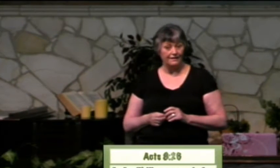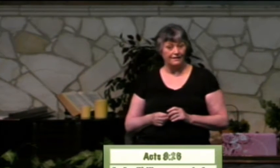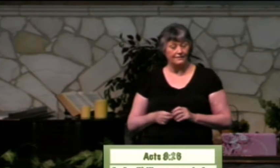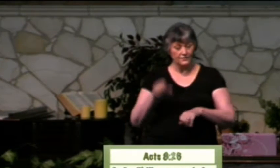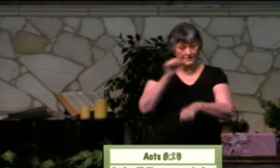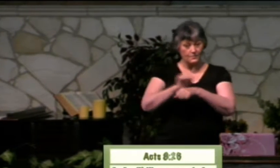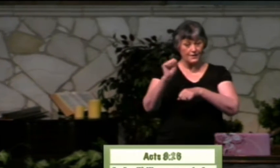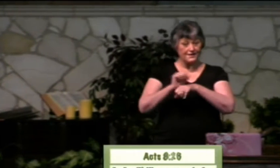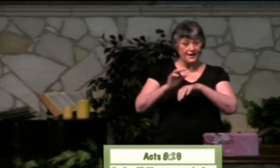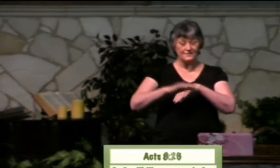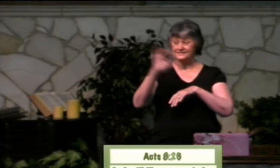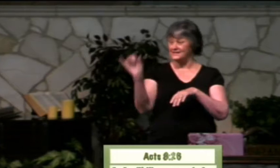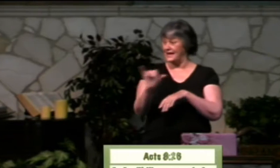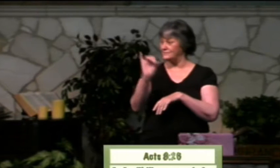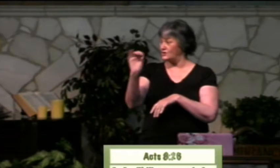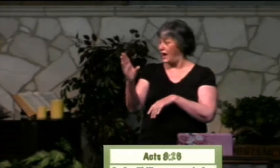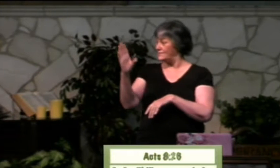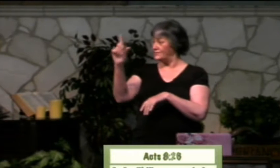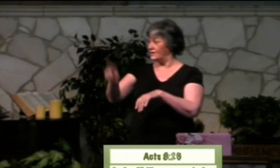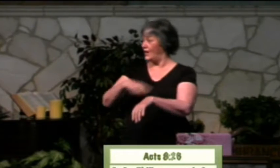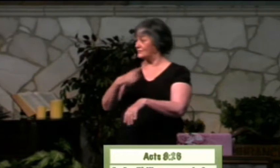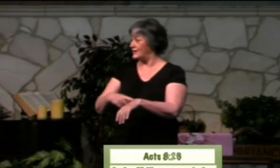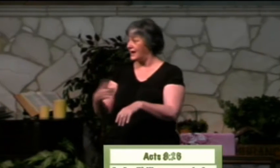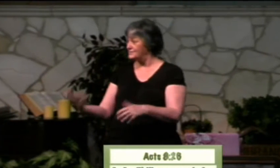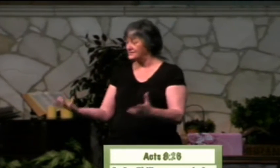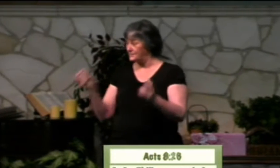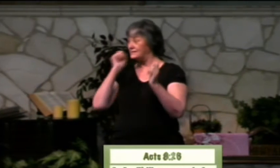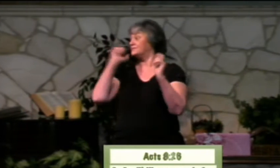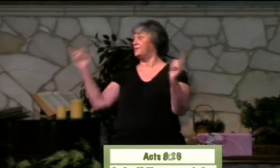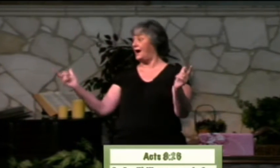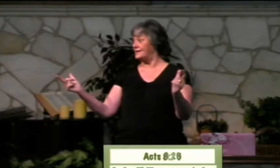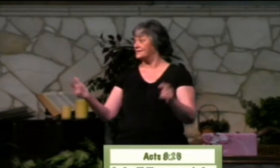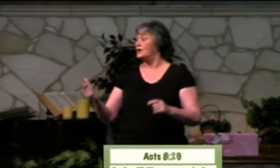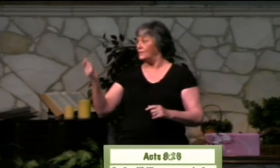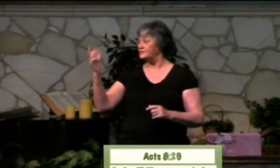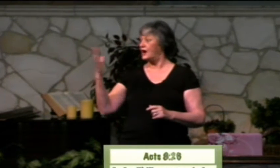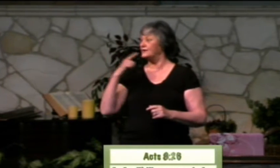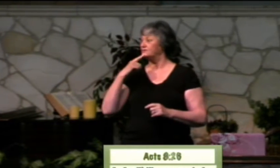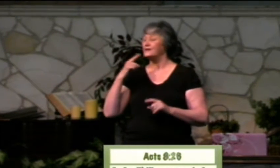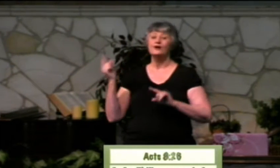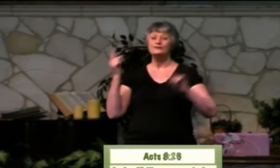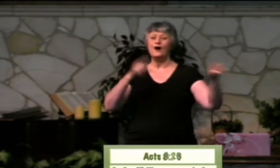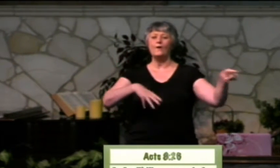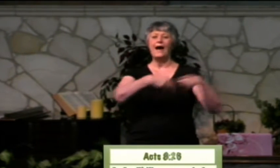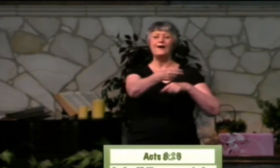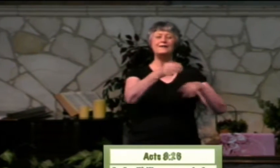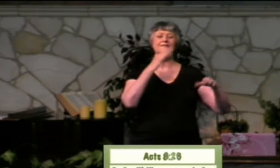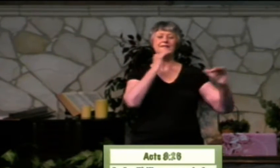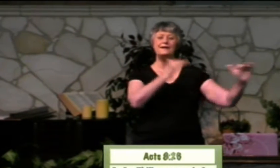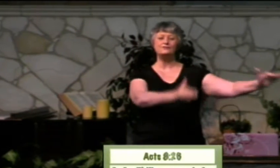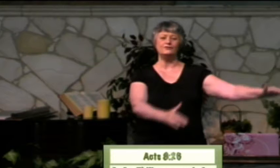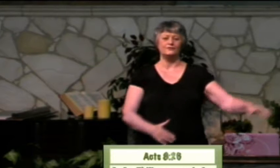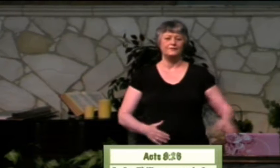If you've been working on the same job for a long time, it's a big surprise when God says, go out in the desert.